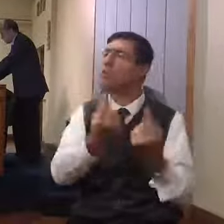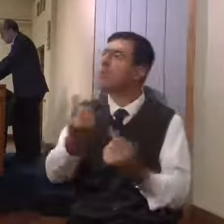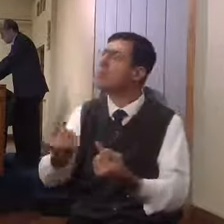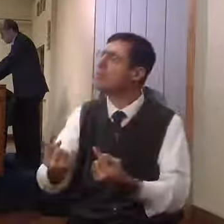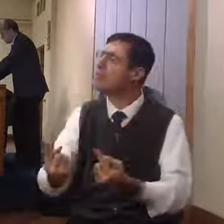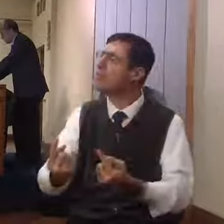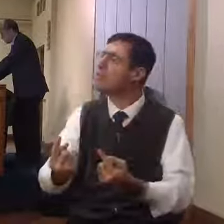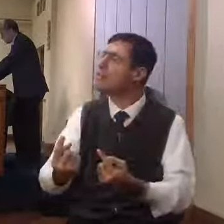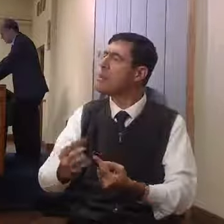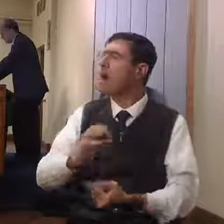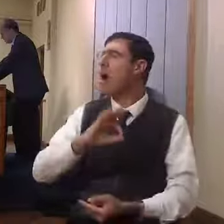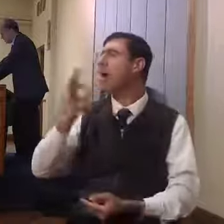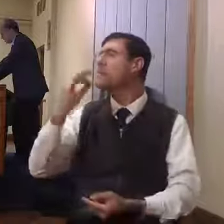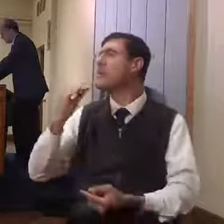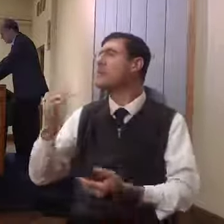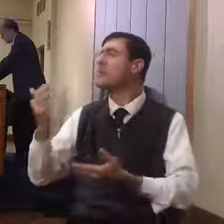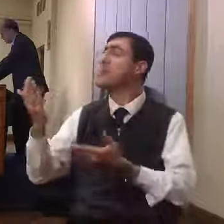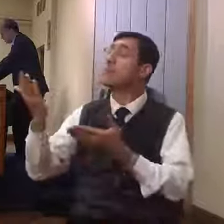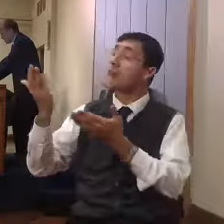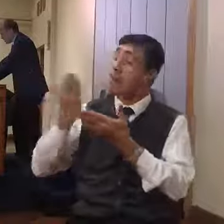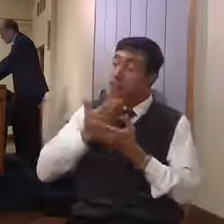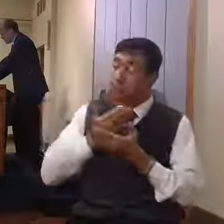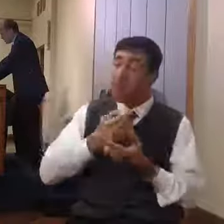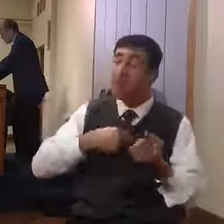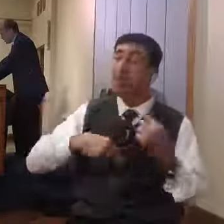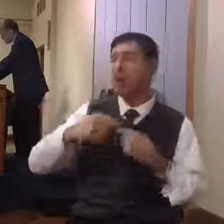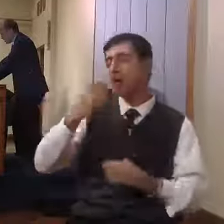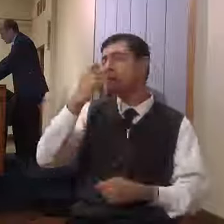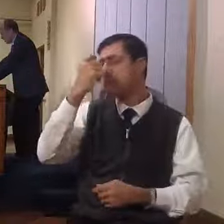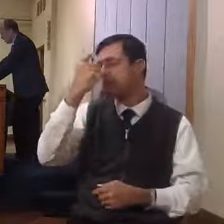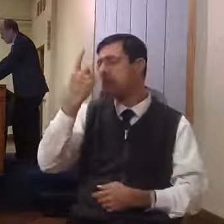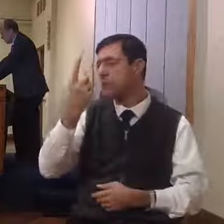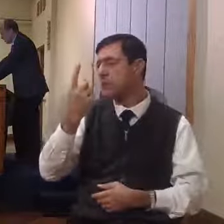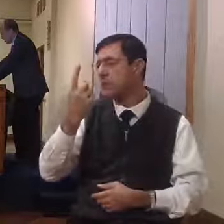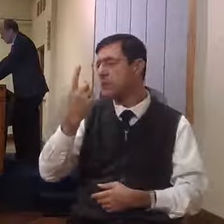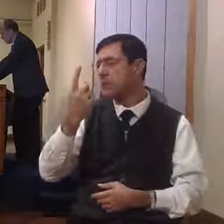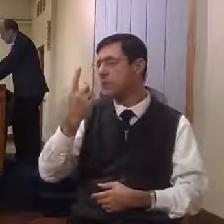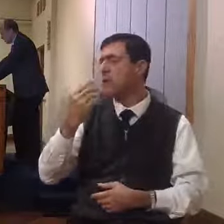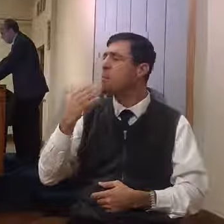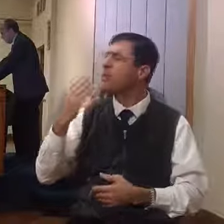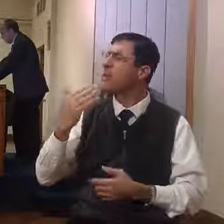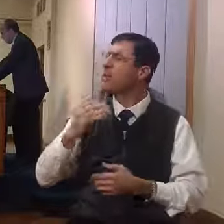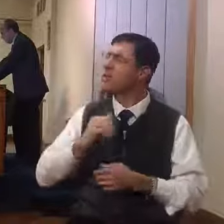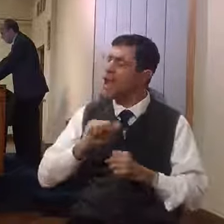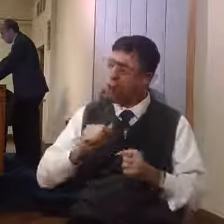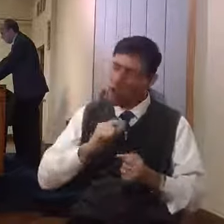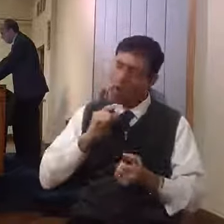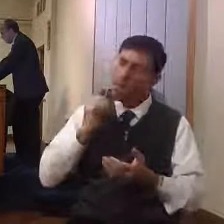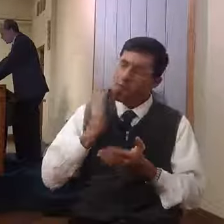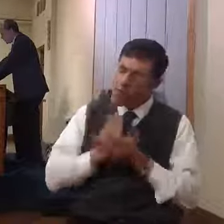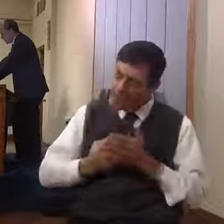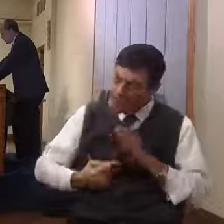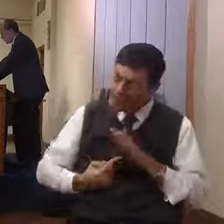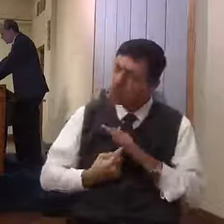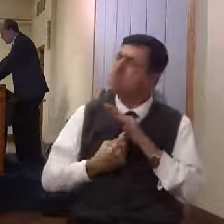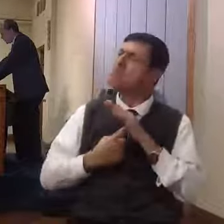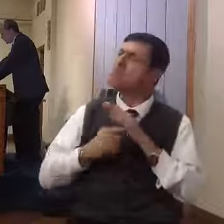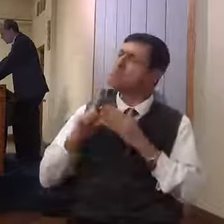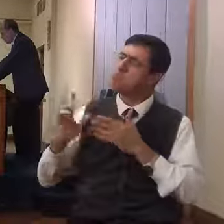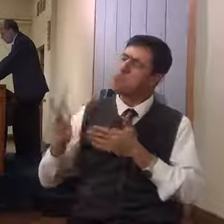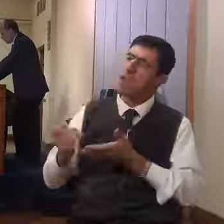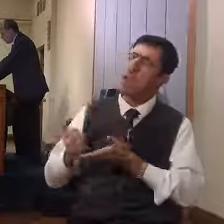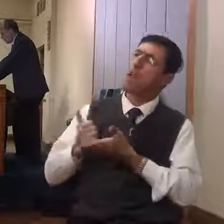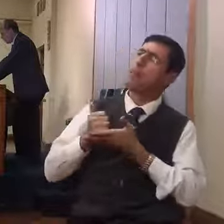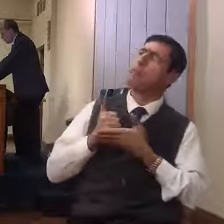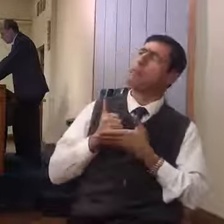us understanding. O Lord, deepen us in our most holy faith. Help us to understand great things